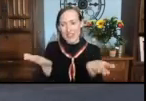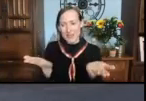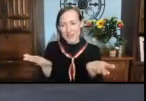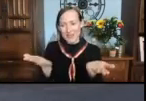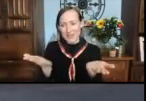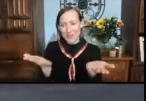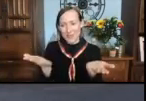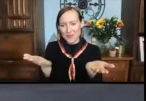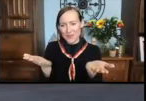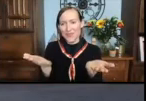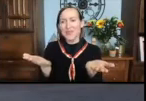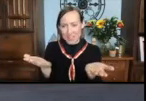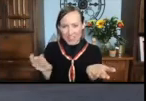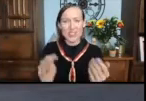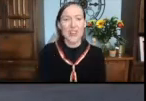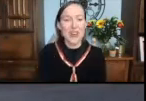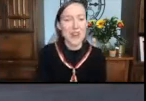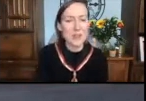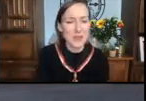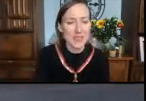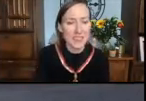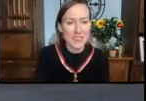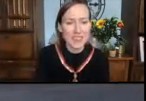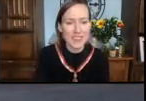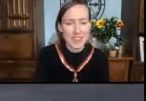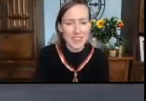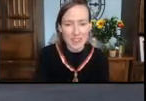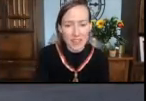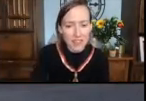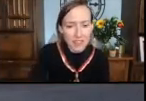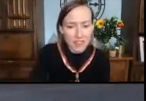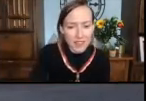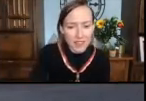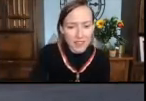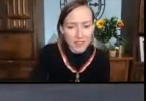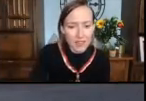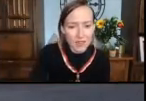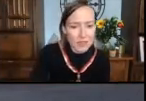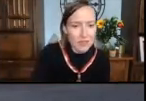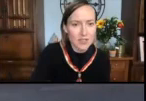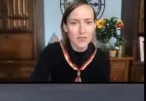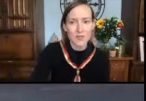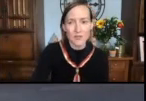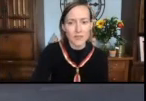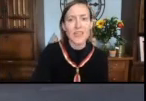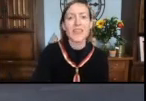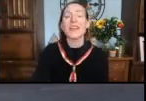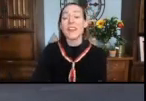today. Good job. And then, oops.